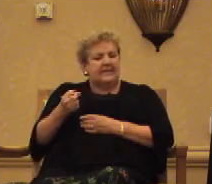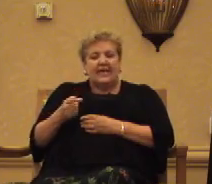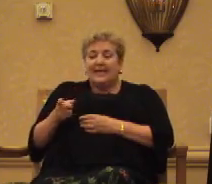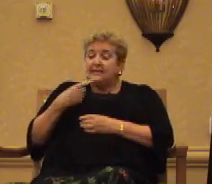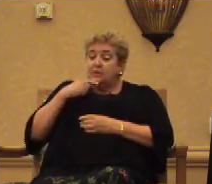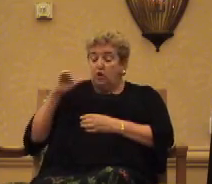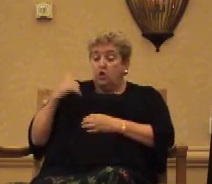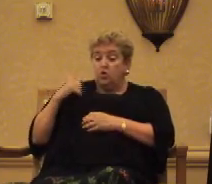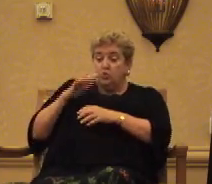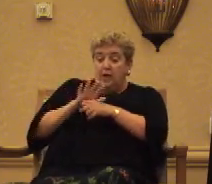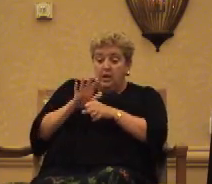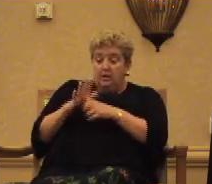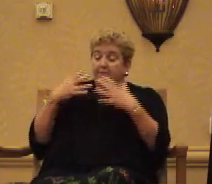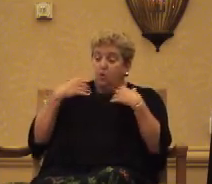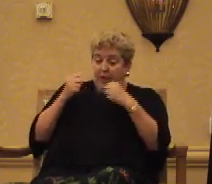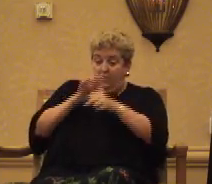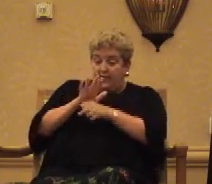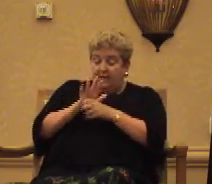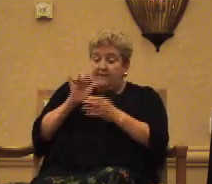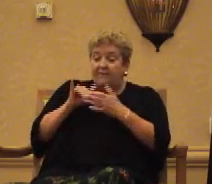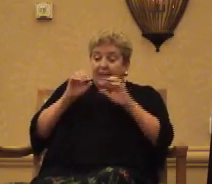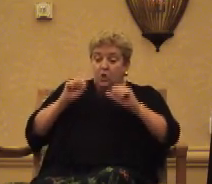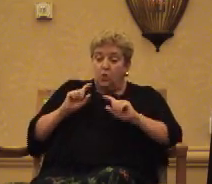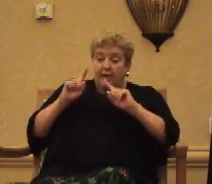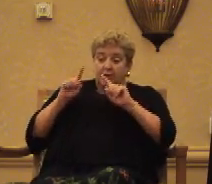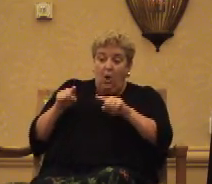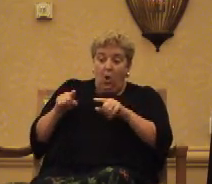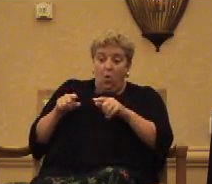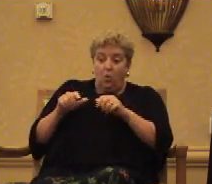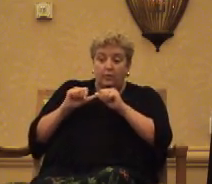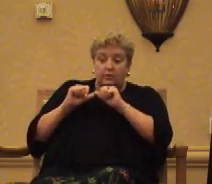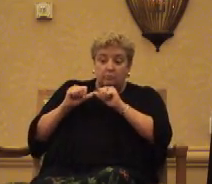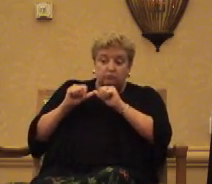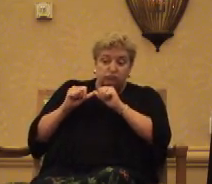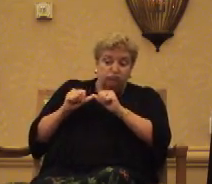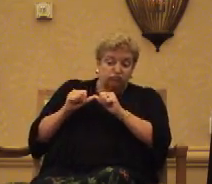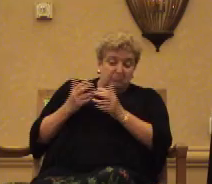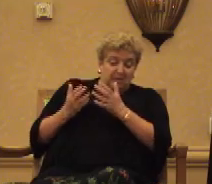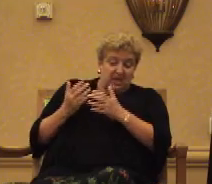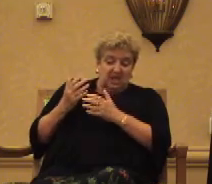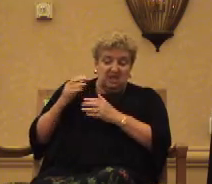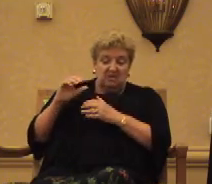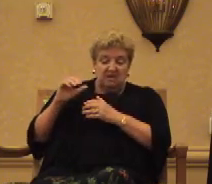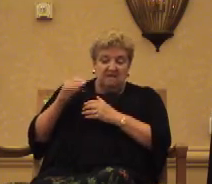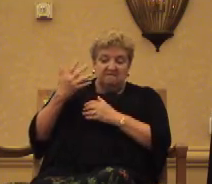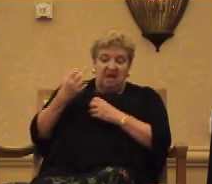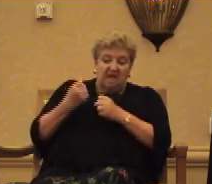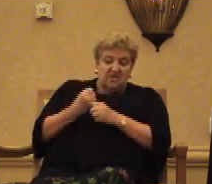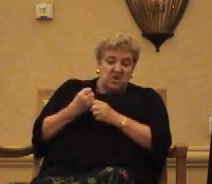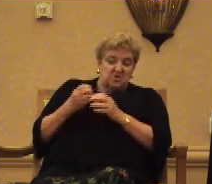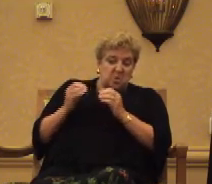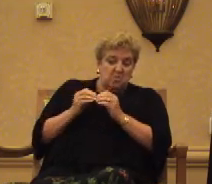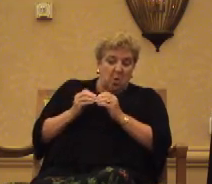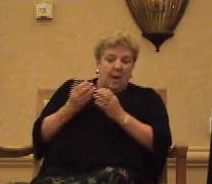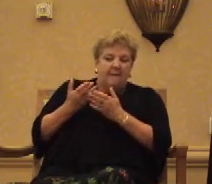kid, and healthy enough that you could go on like you're going on for another 5 years or more before it actually kills